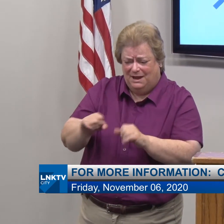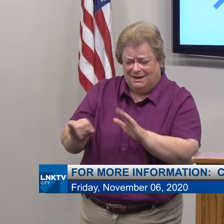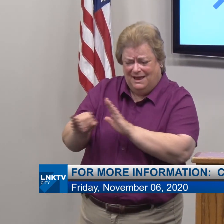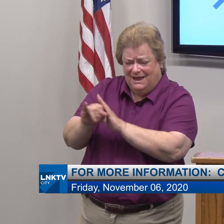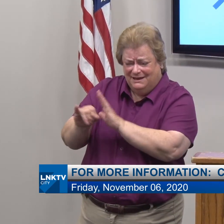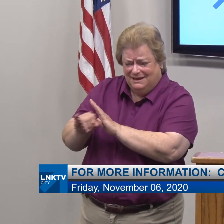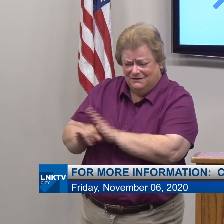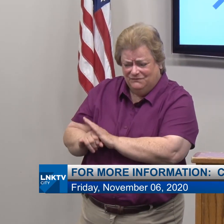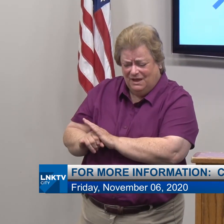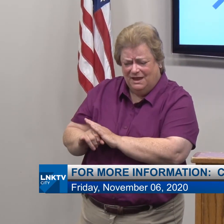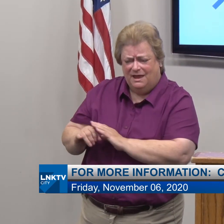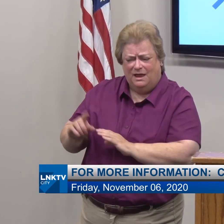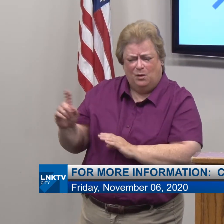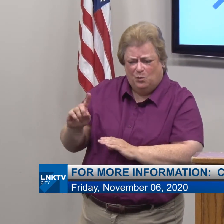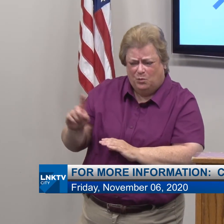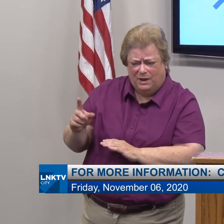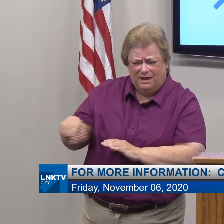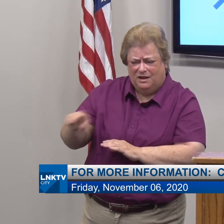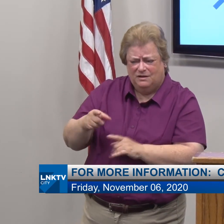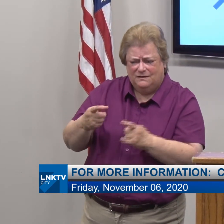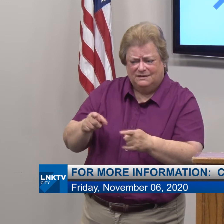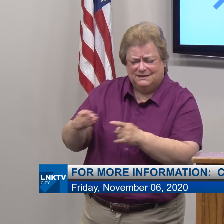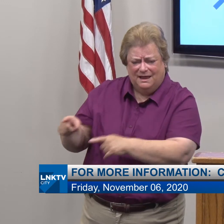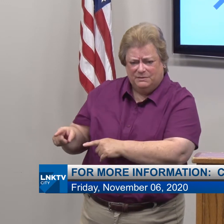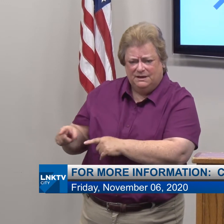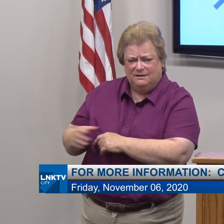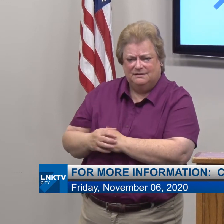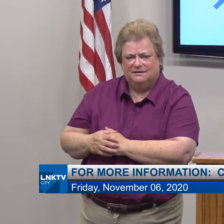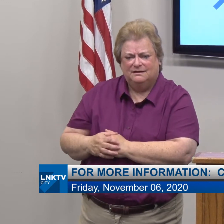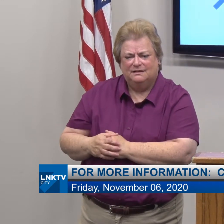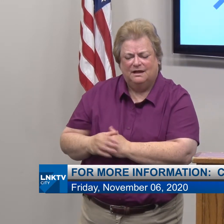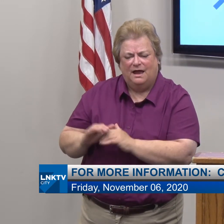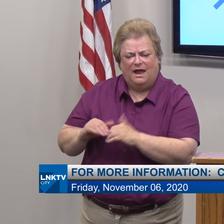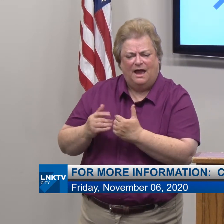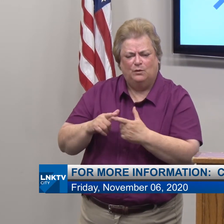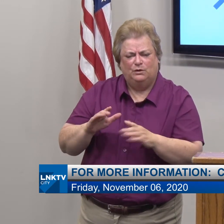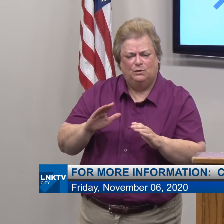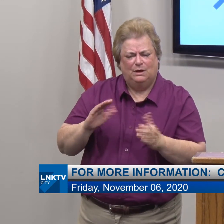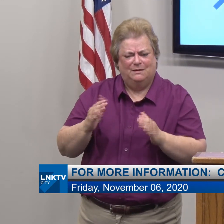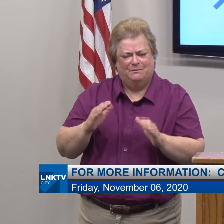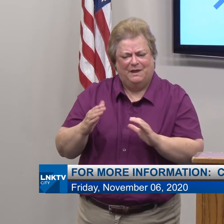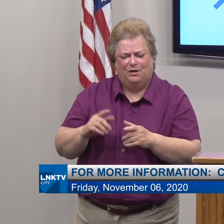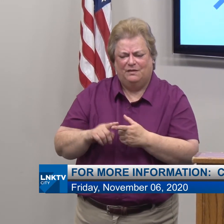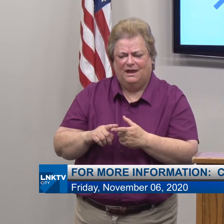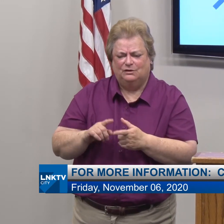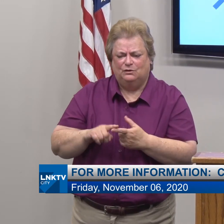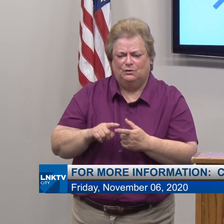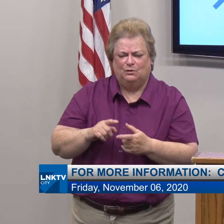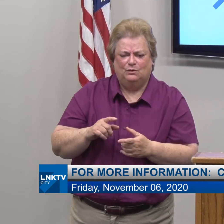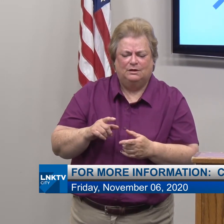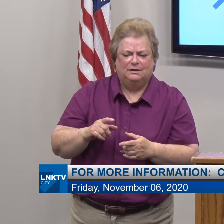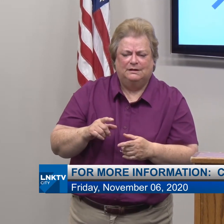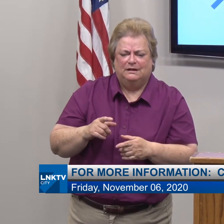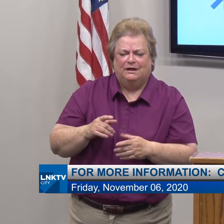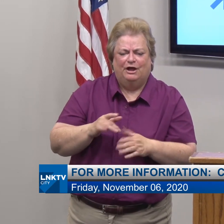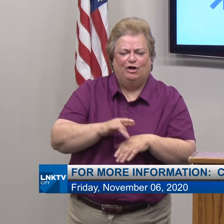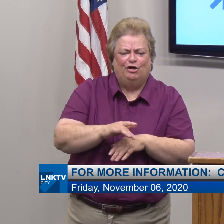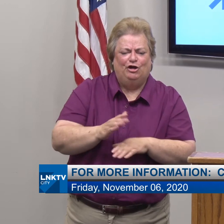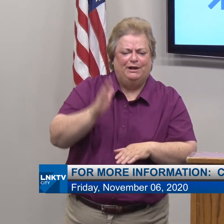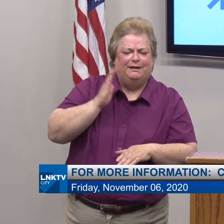maybe where are those, or is it how do you compare that sort of maybe earlier May stage when we had